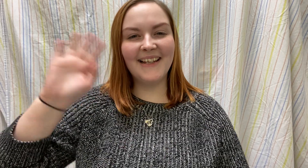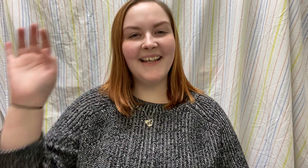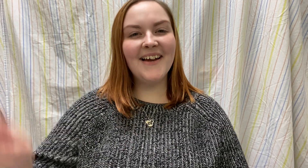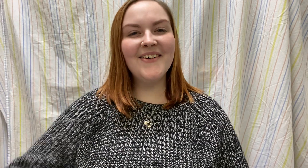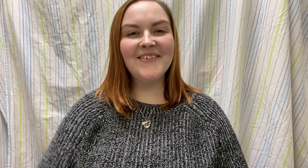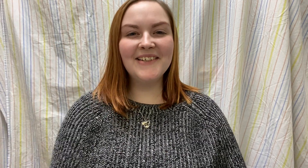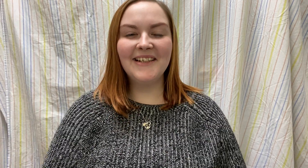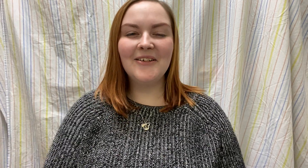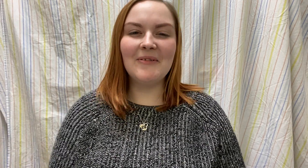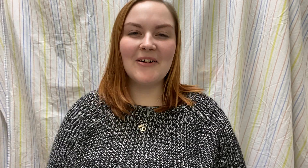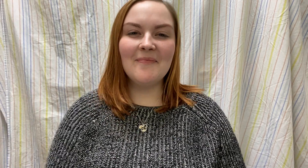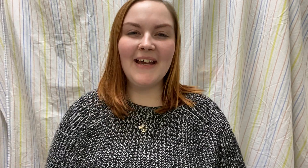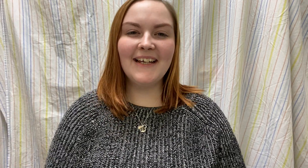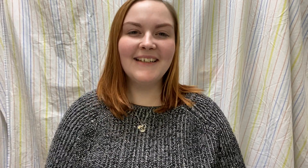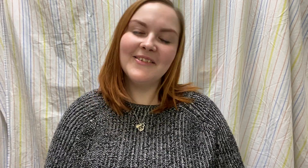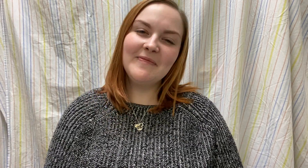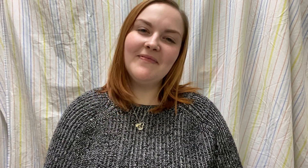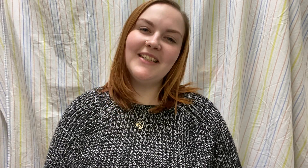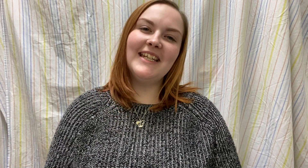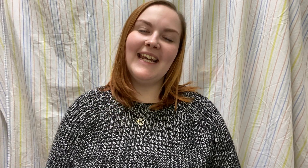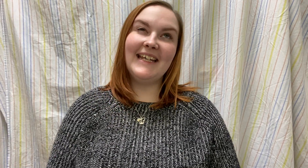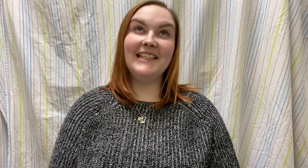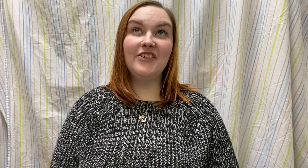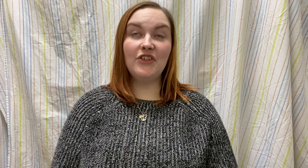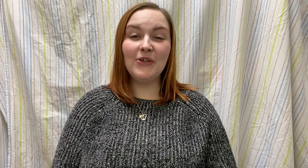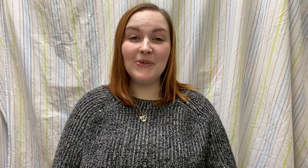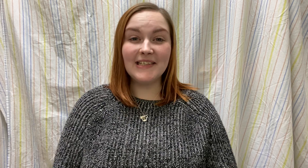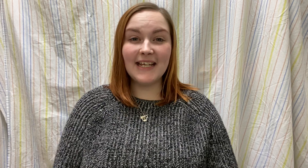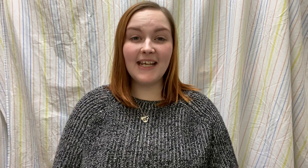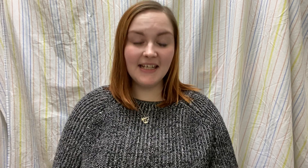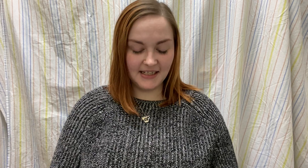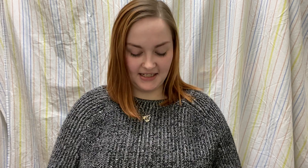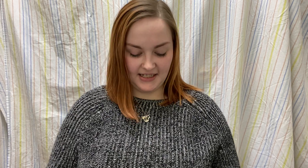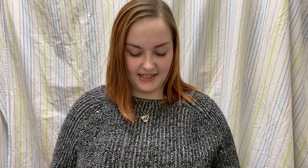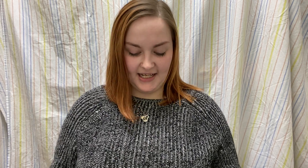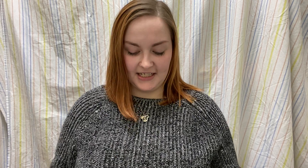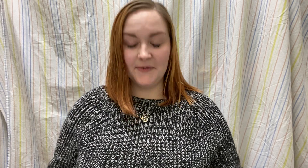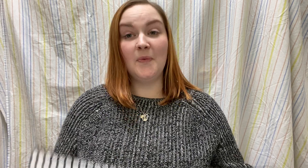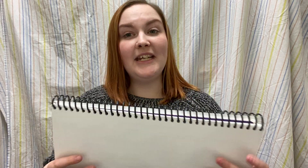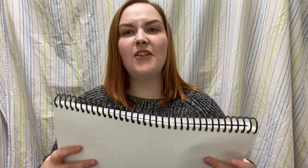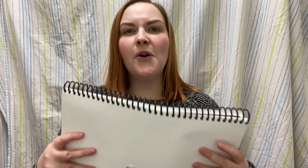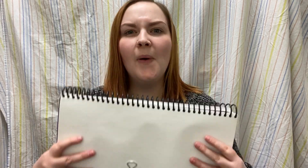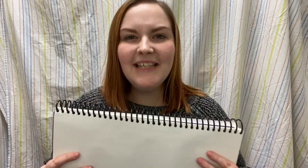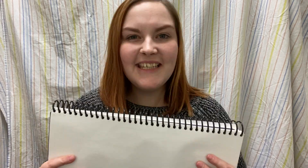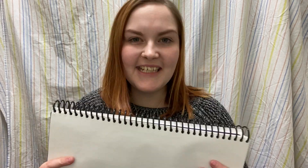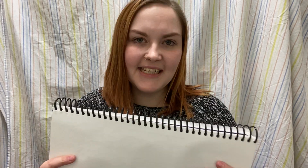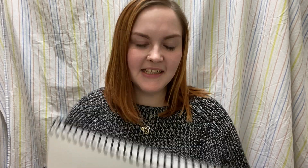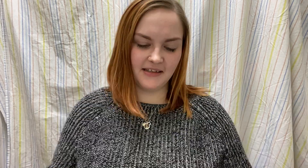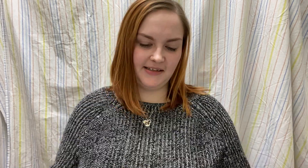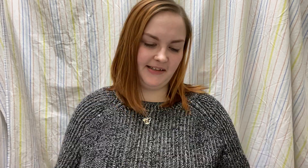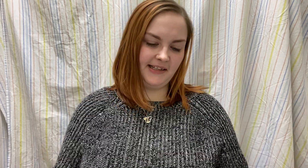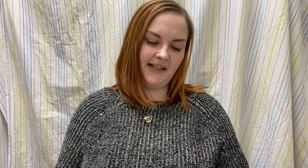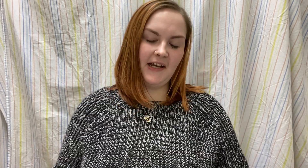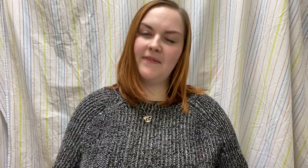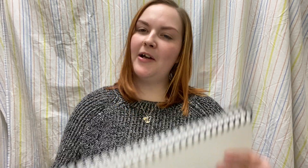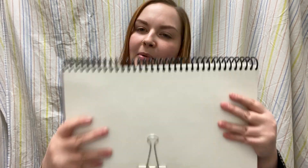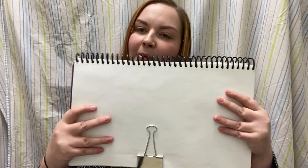Hello, welcome back. Today is Tuesday. It is week 20 of our purple